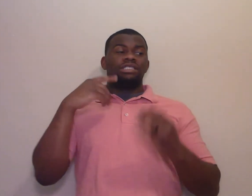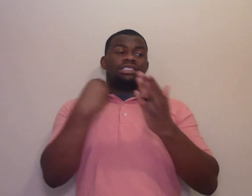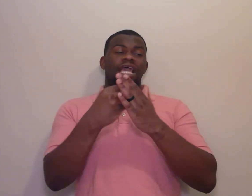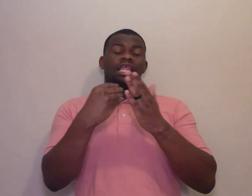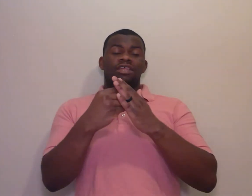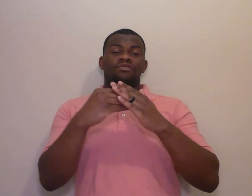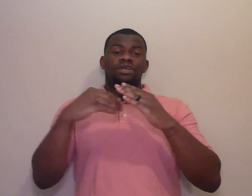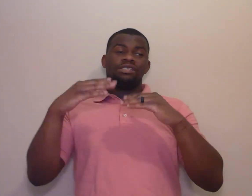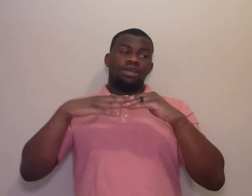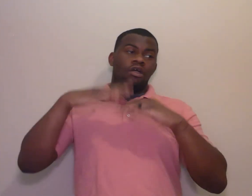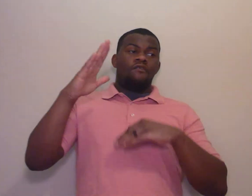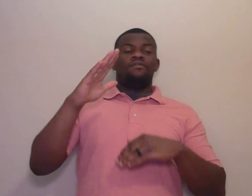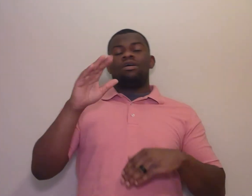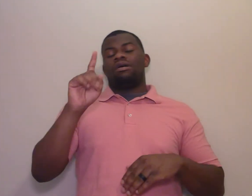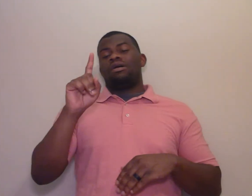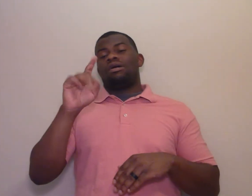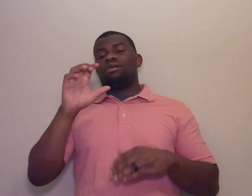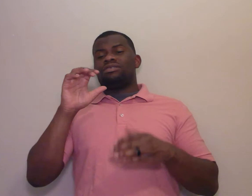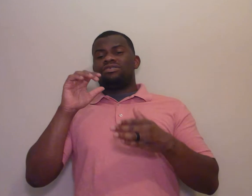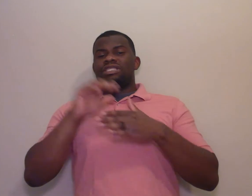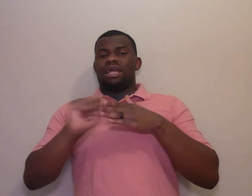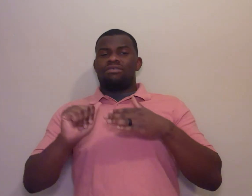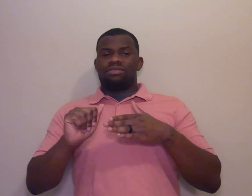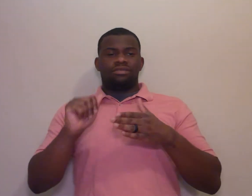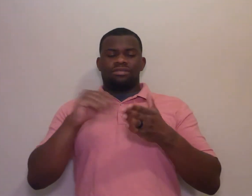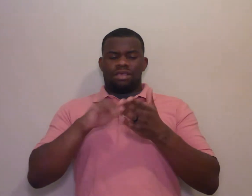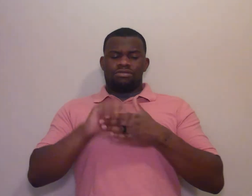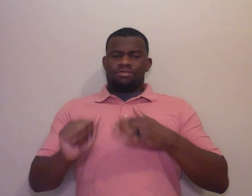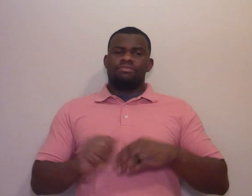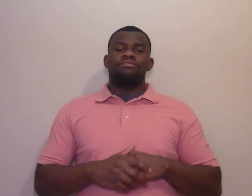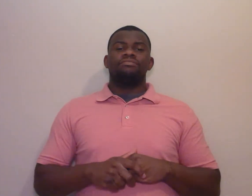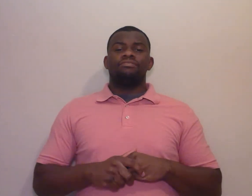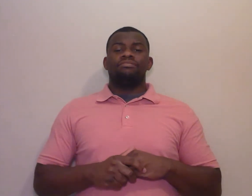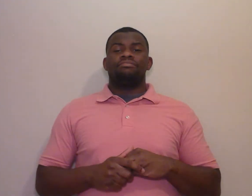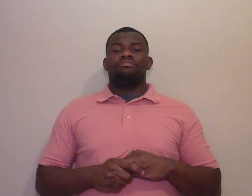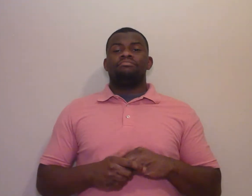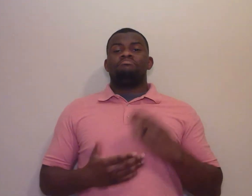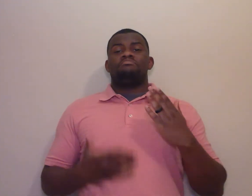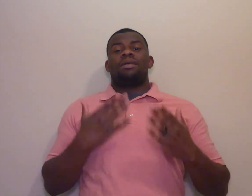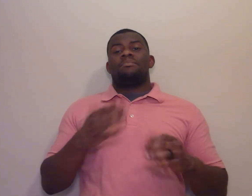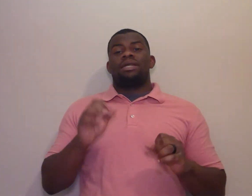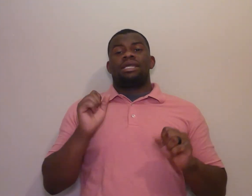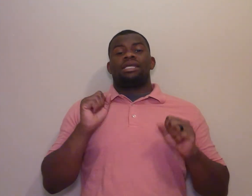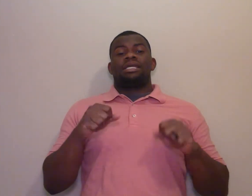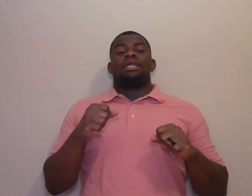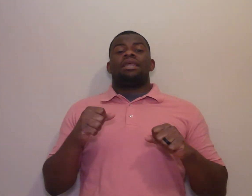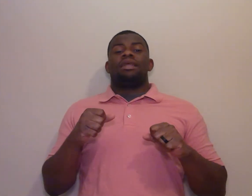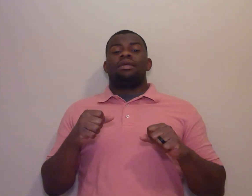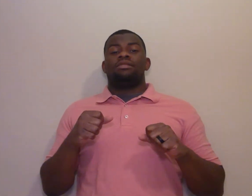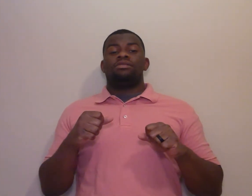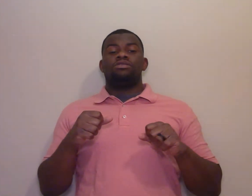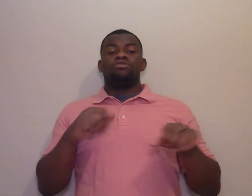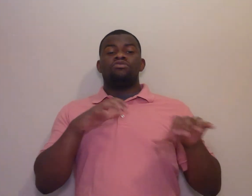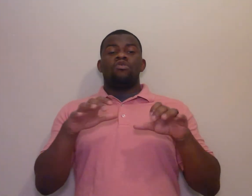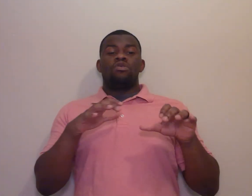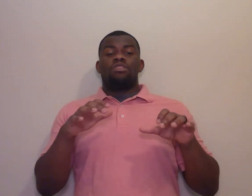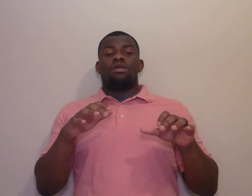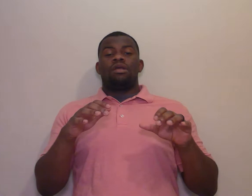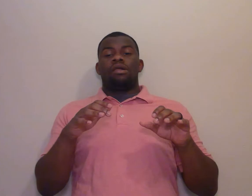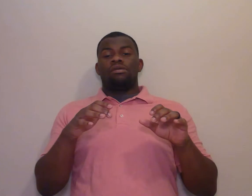mainly faculty and high-level administrators, may be eligible to participate in the alternative retirement plan in lieu of the traditional